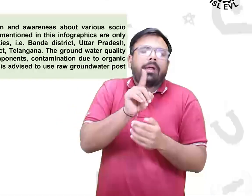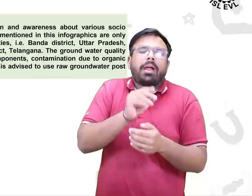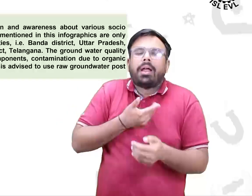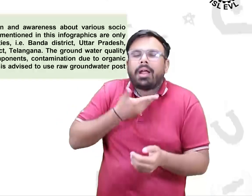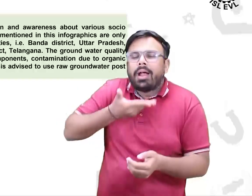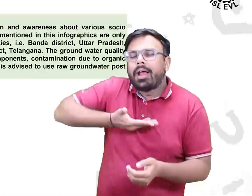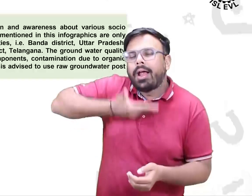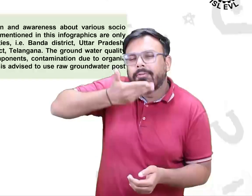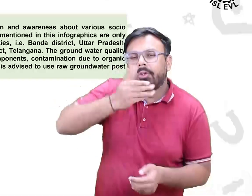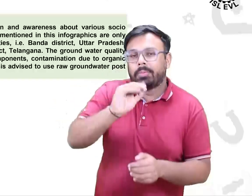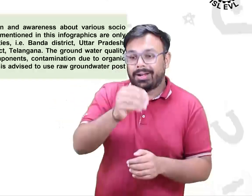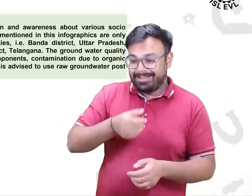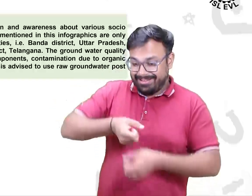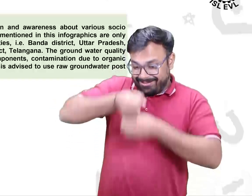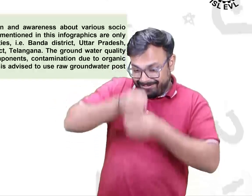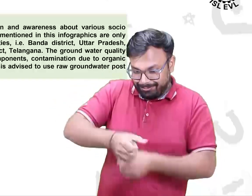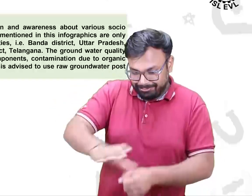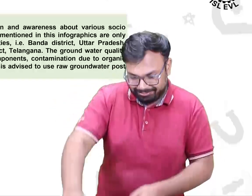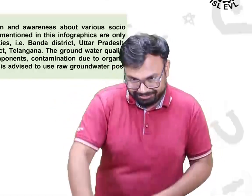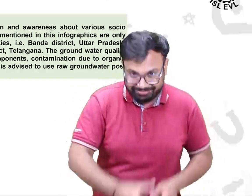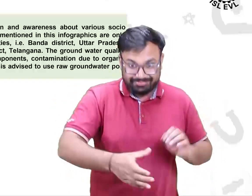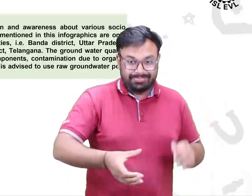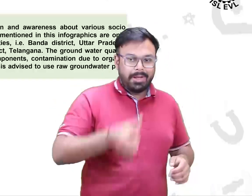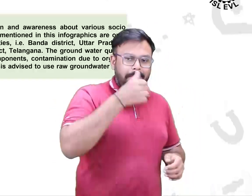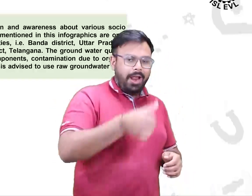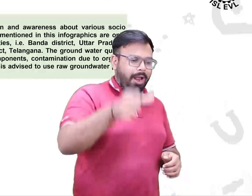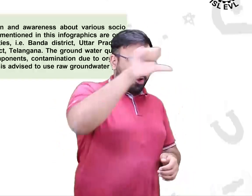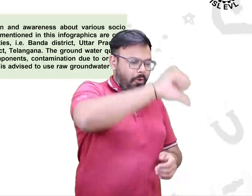advised to use raw groundwater